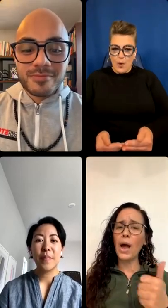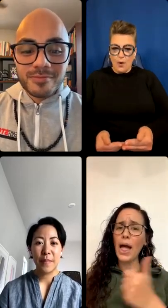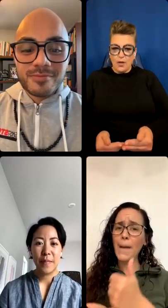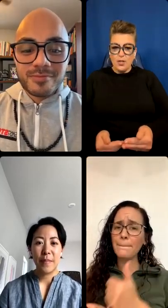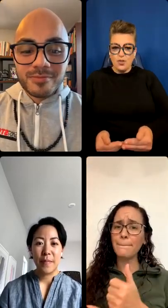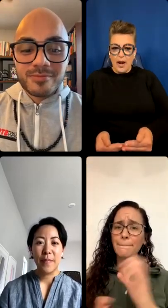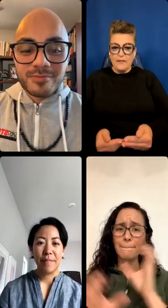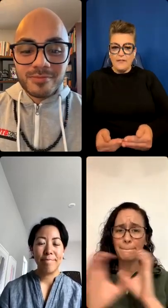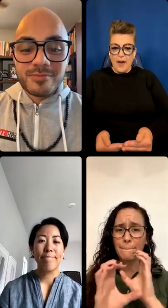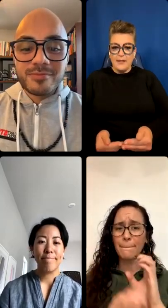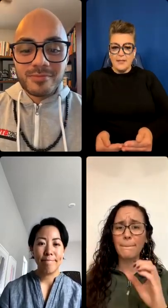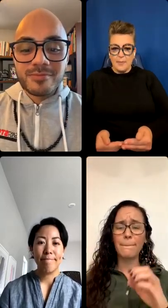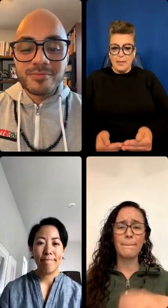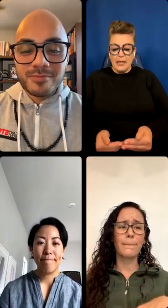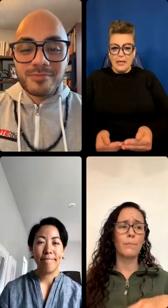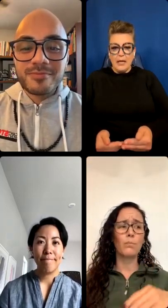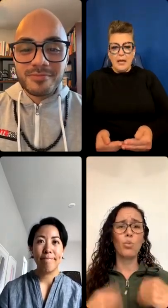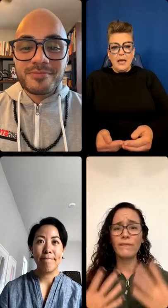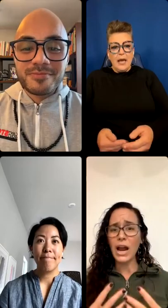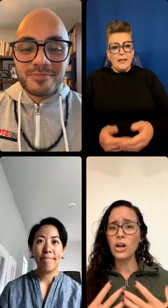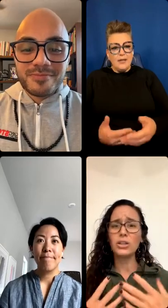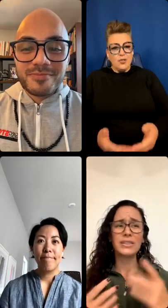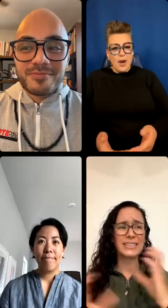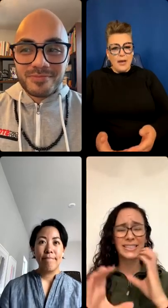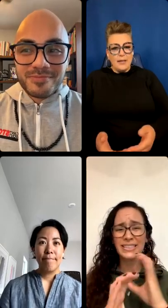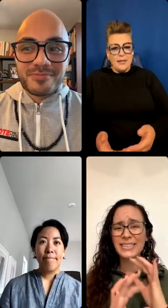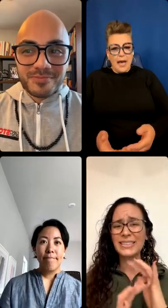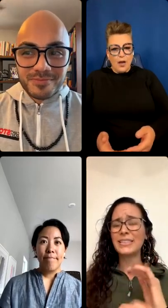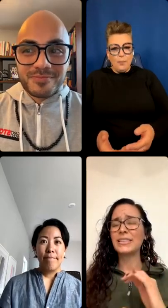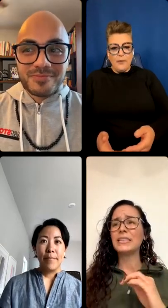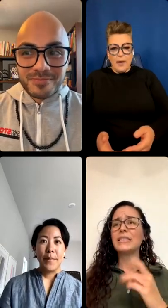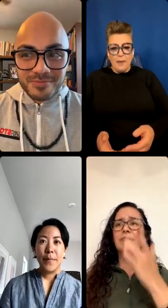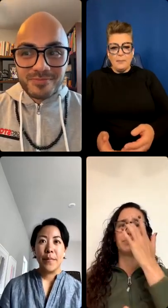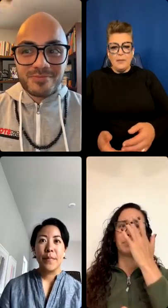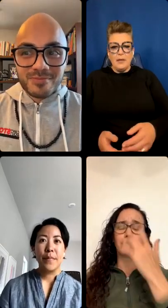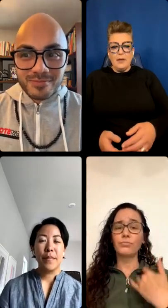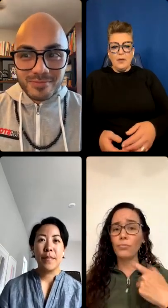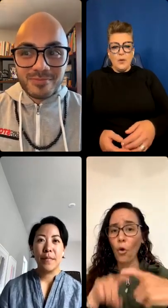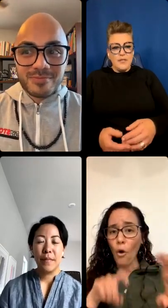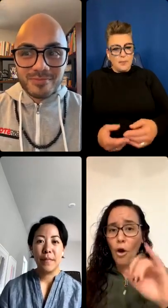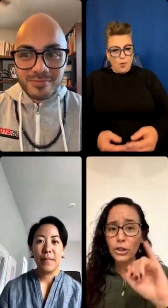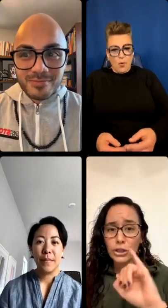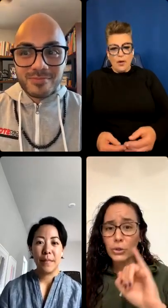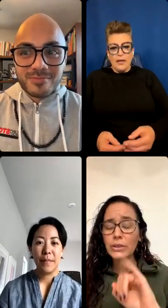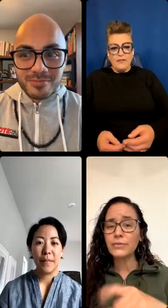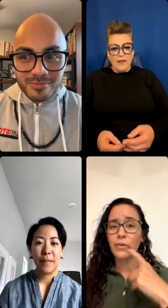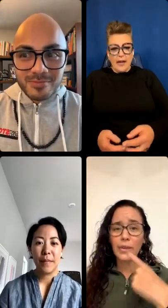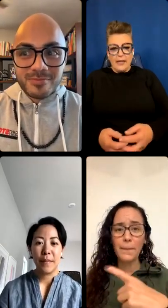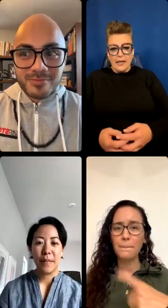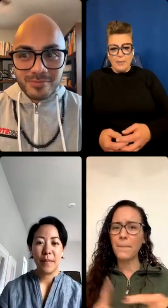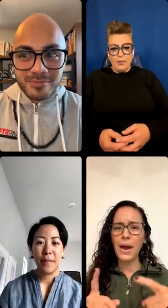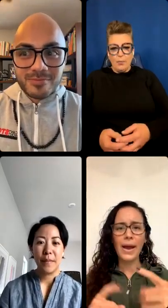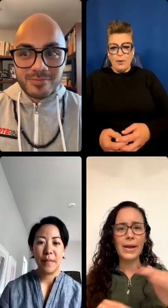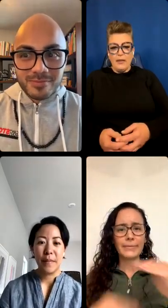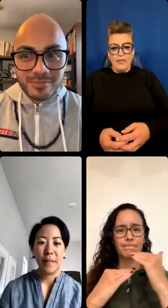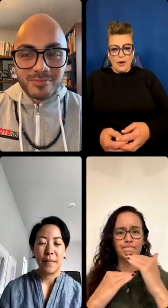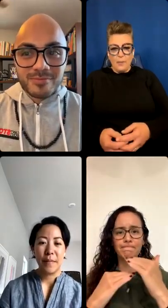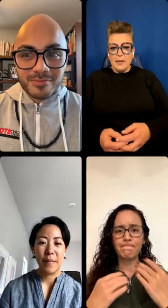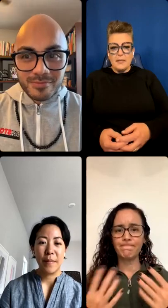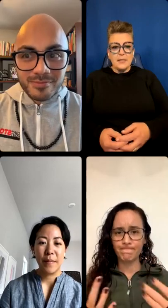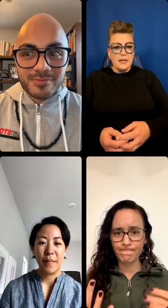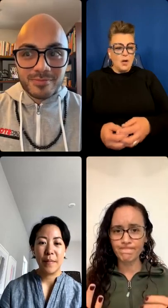insurance network to try and find somebody. And in trying to help them with support in finding an